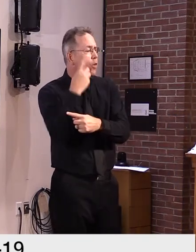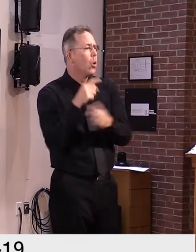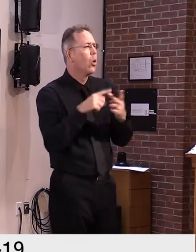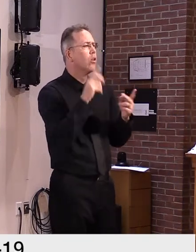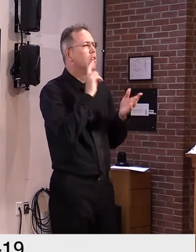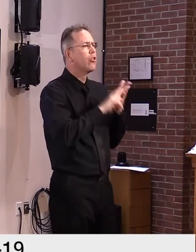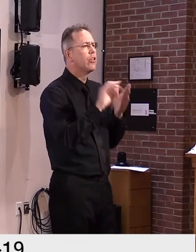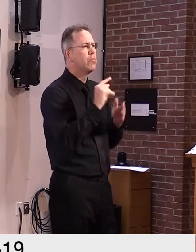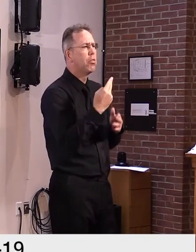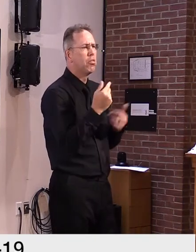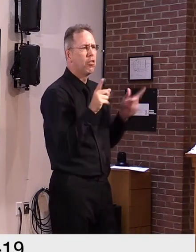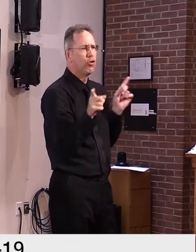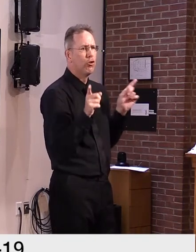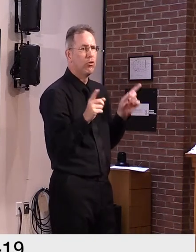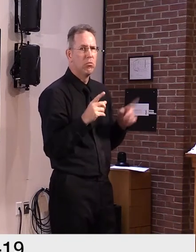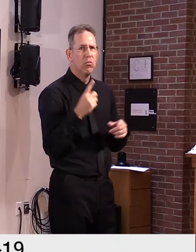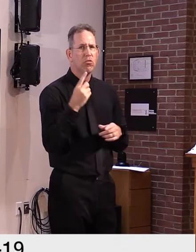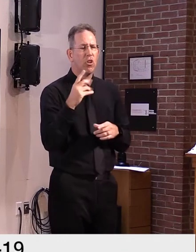ahead.